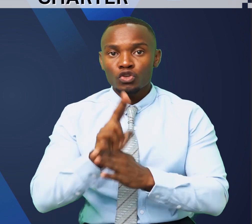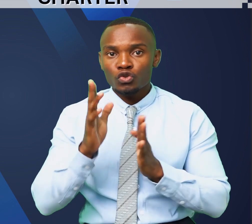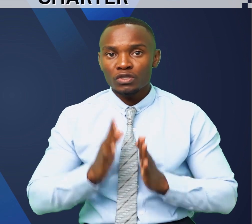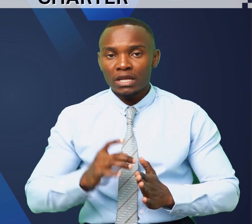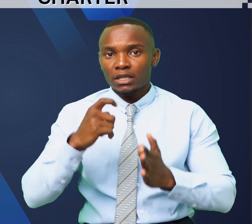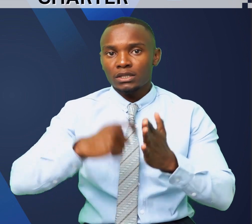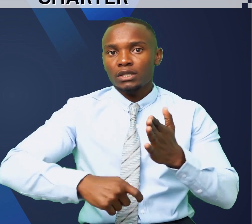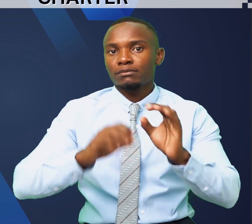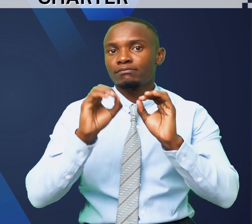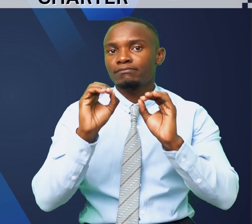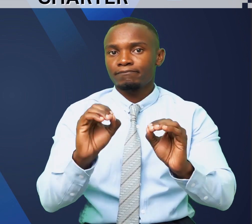charges, nil.